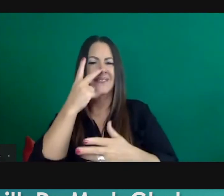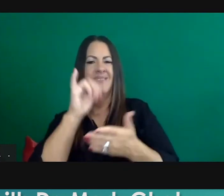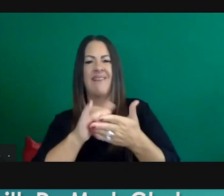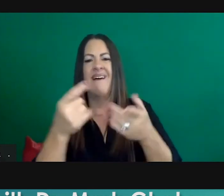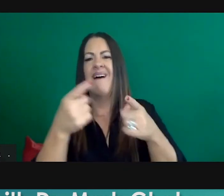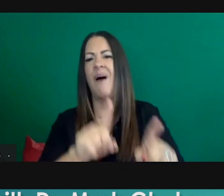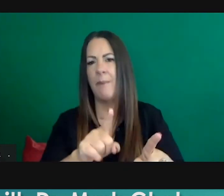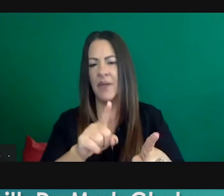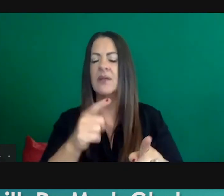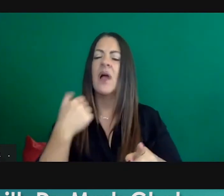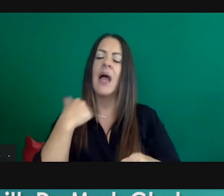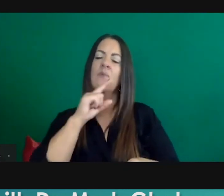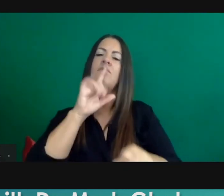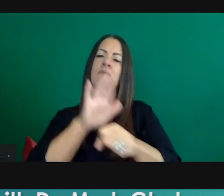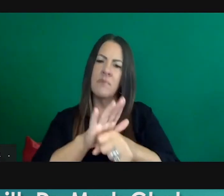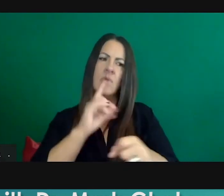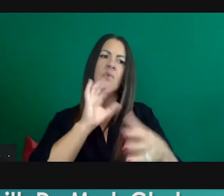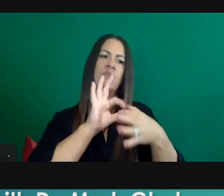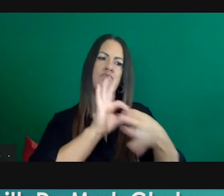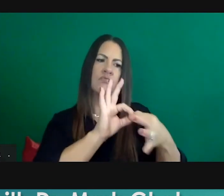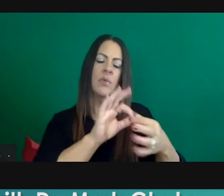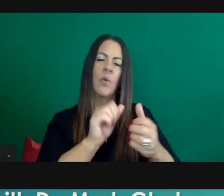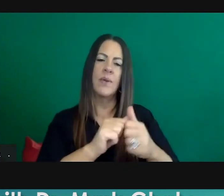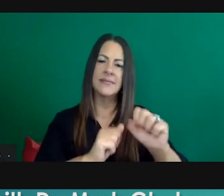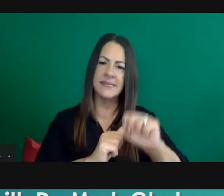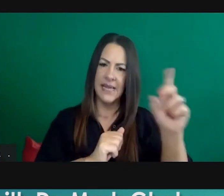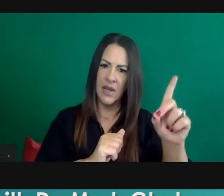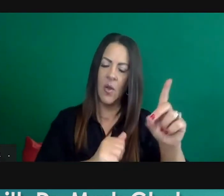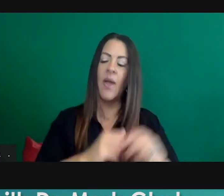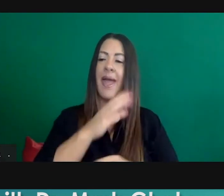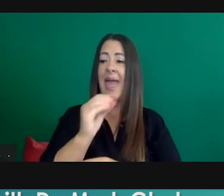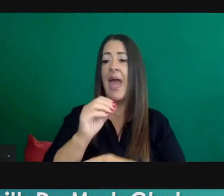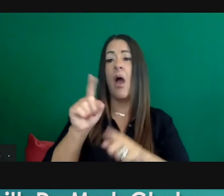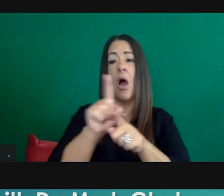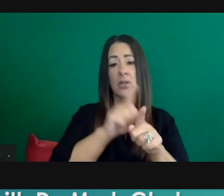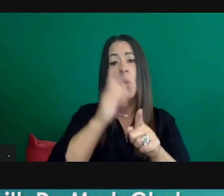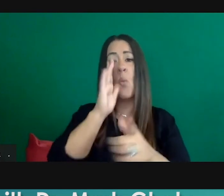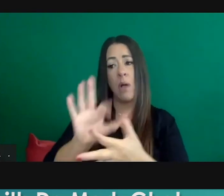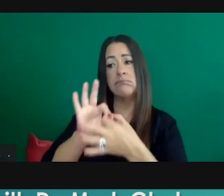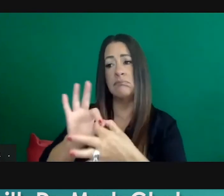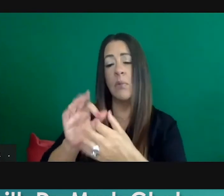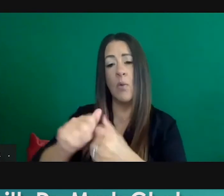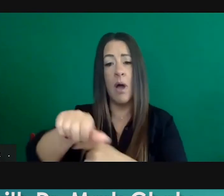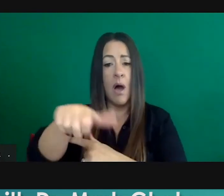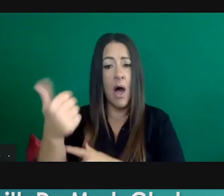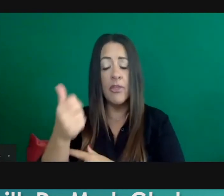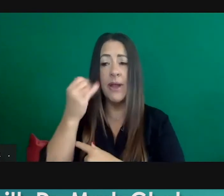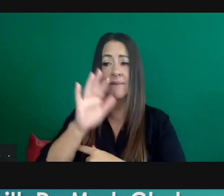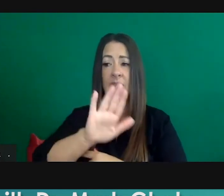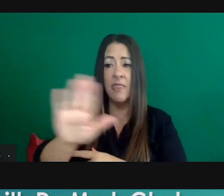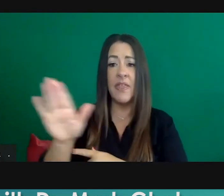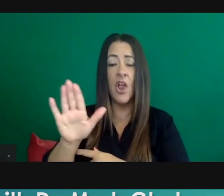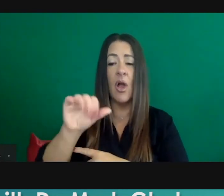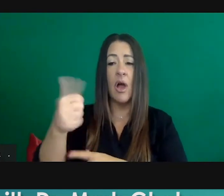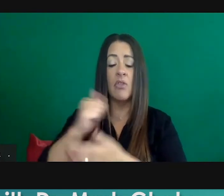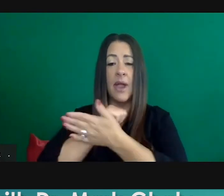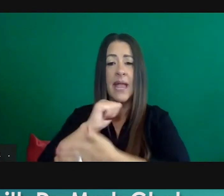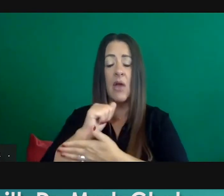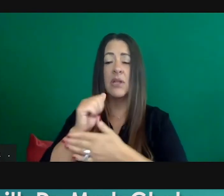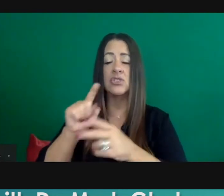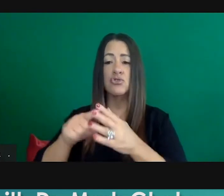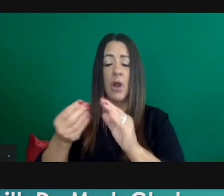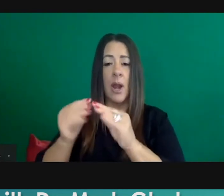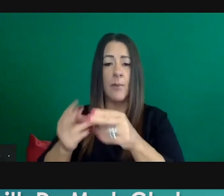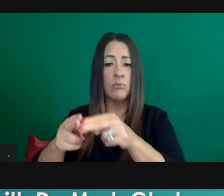commitment is to work with San Diego and any other county that is starting to see some increase in their numbers. We don't yet have enough